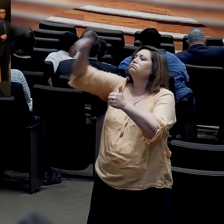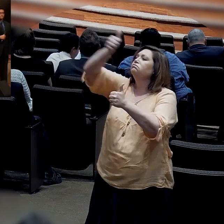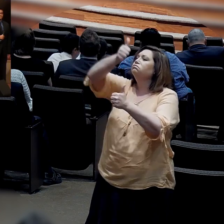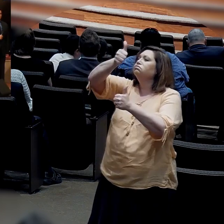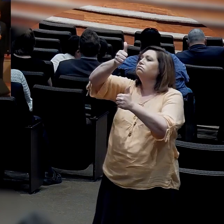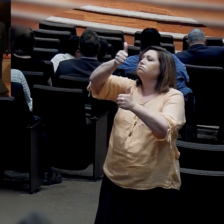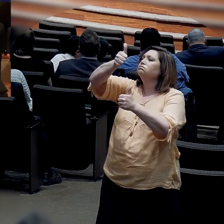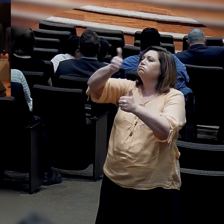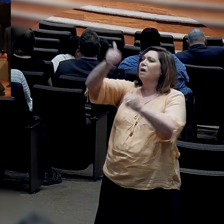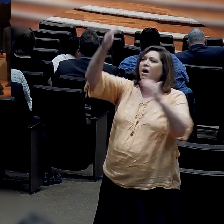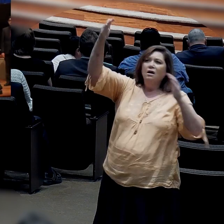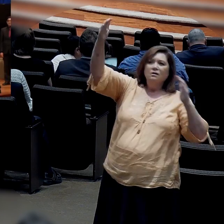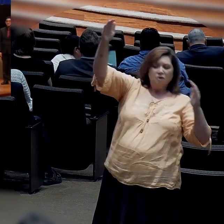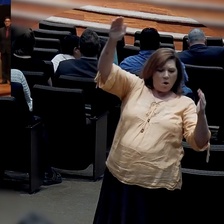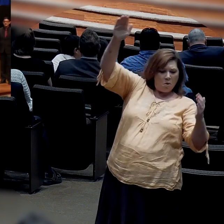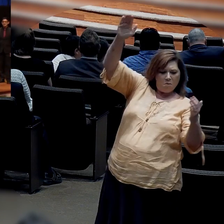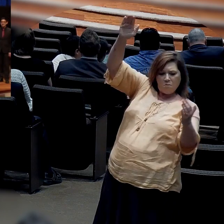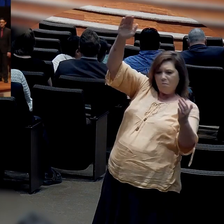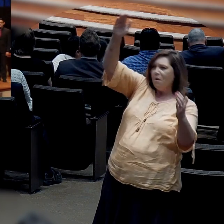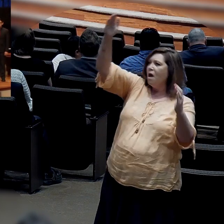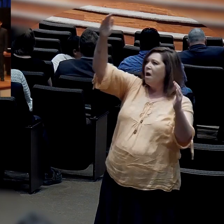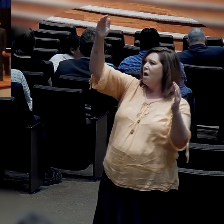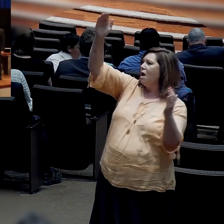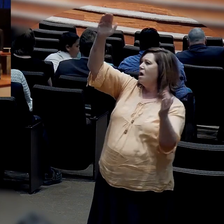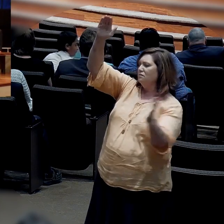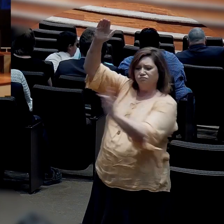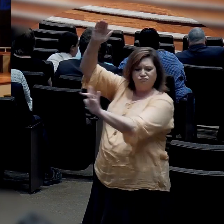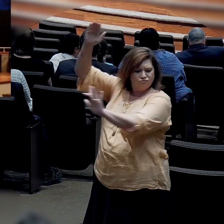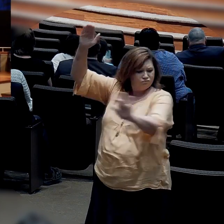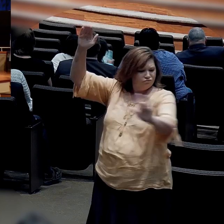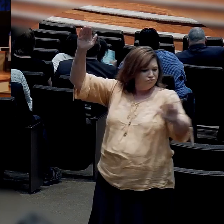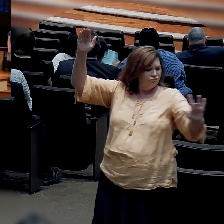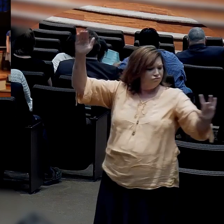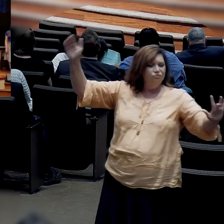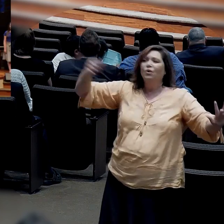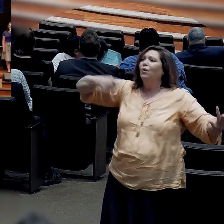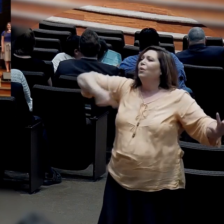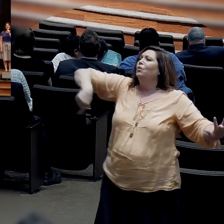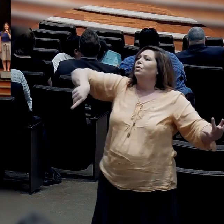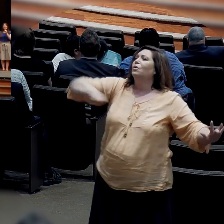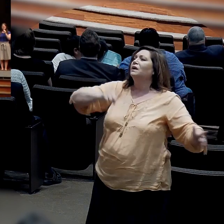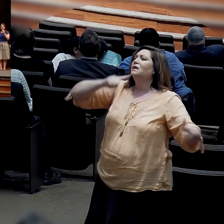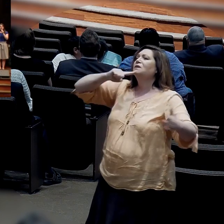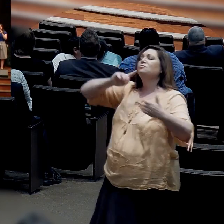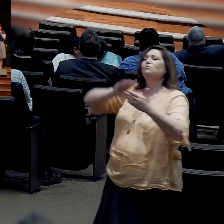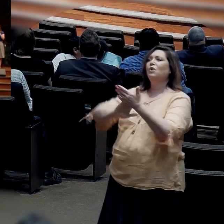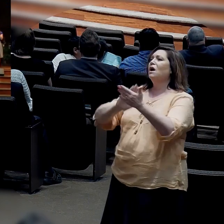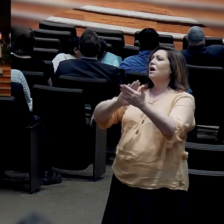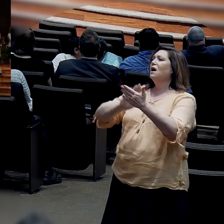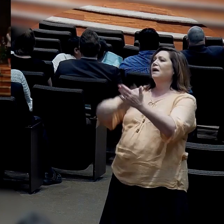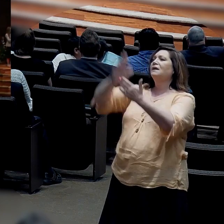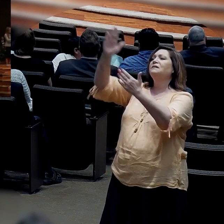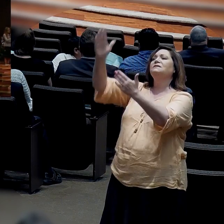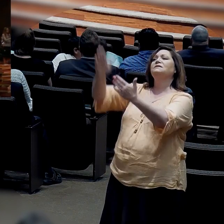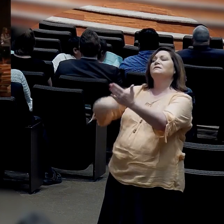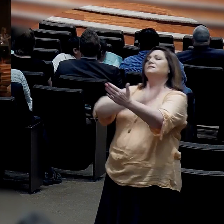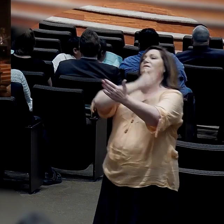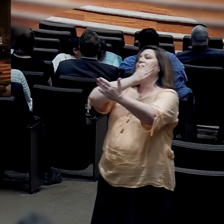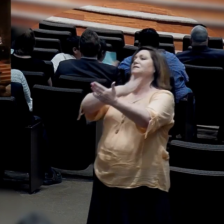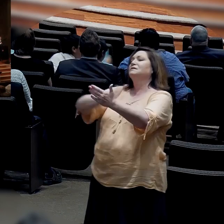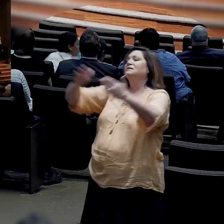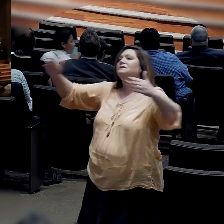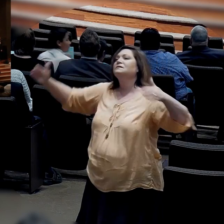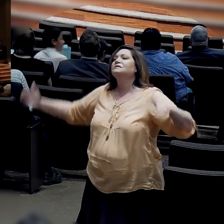God. We will sing, we will sing. There is no one like our God. We will praise